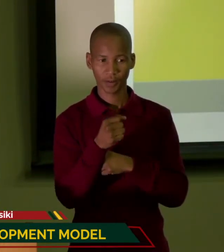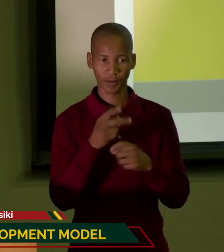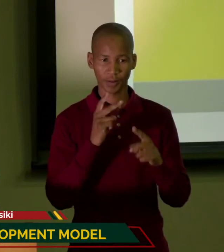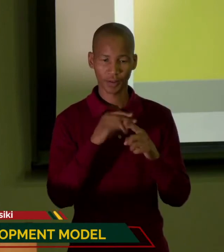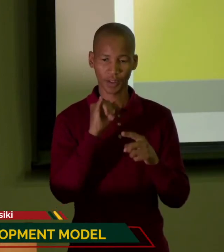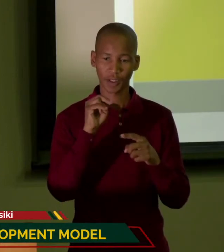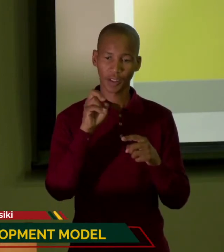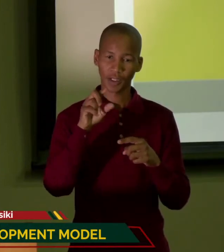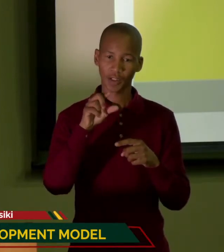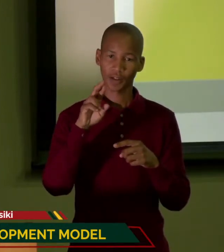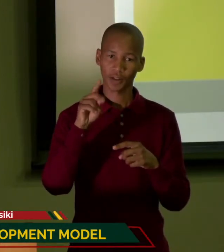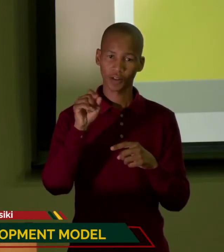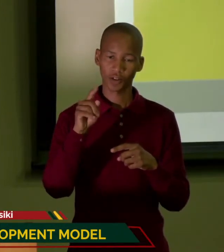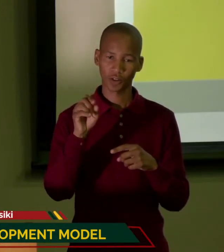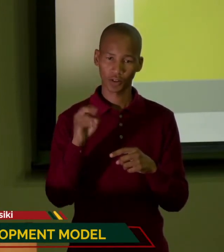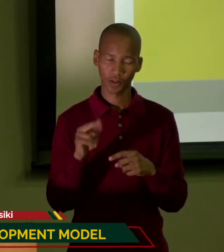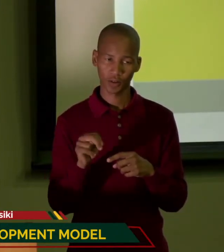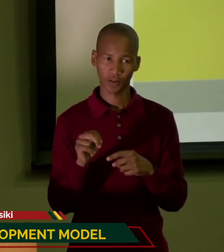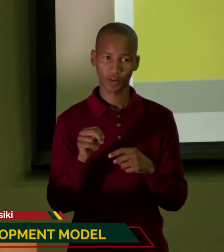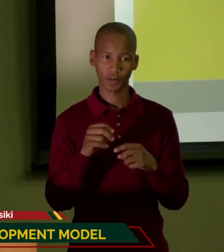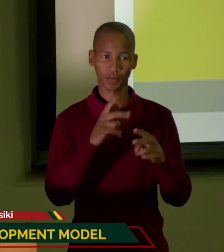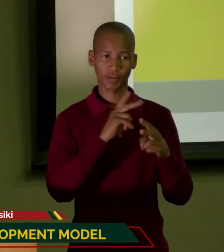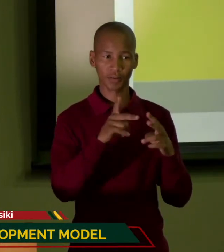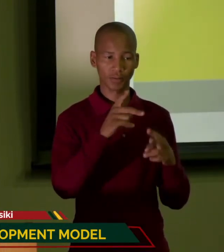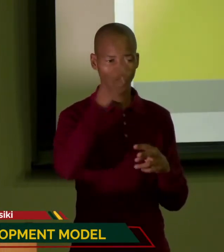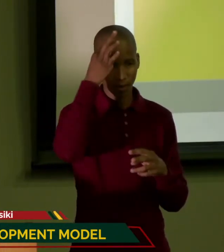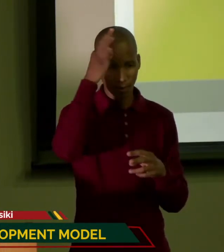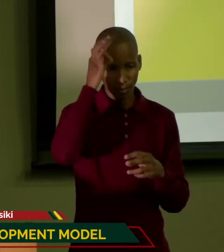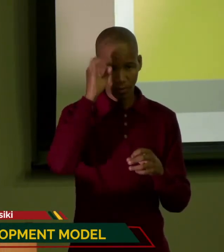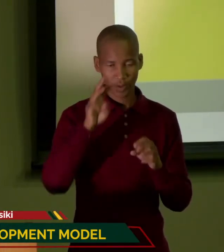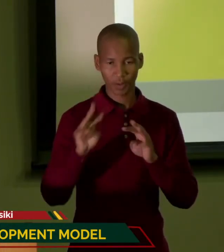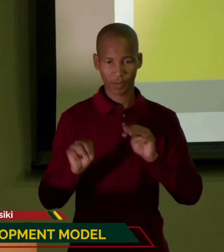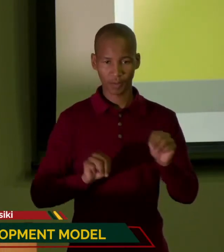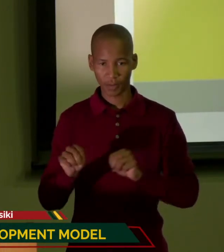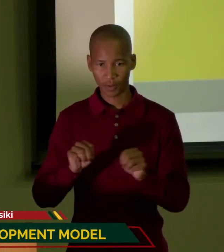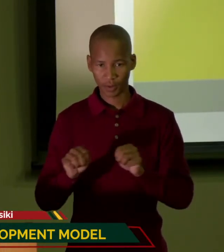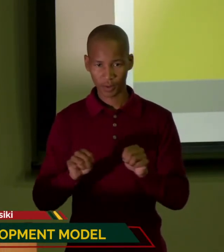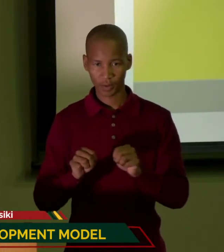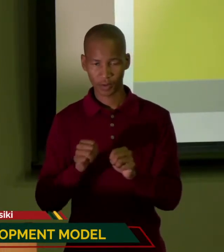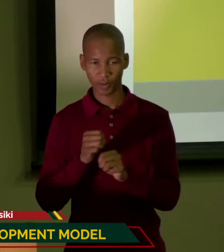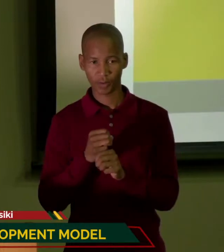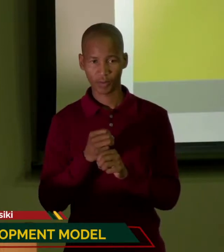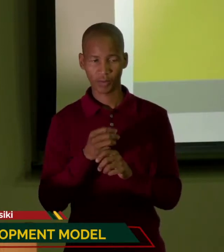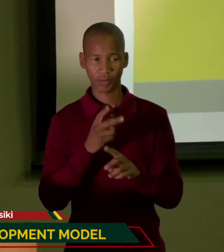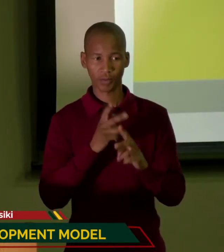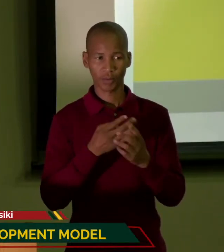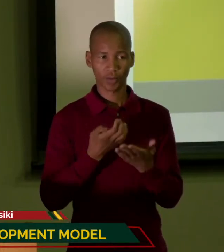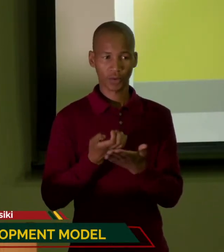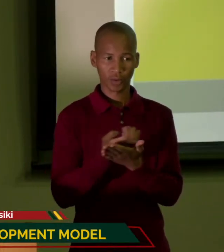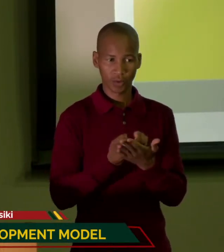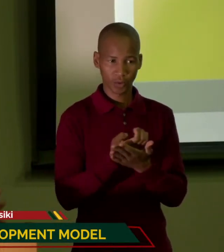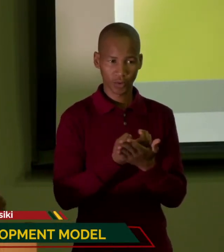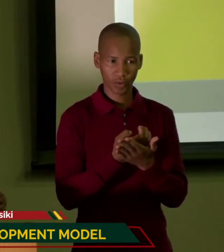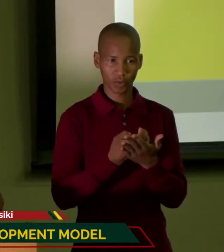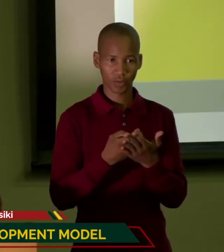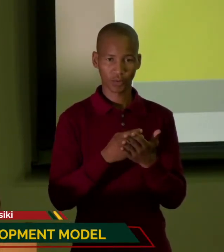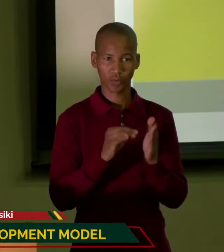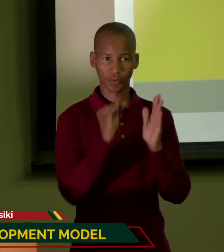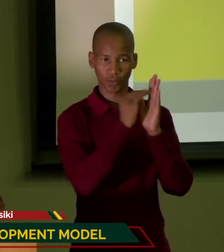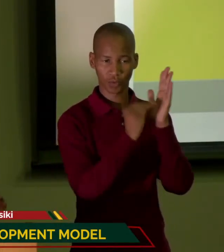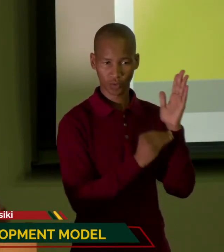workstream, governance and management workstream, economic positioning